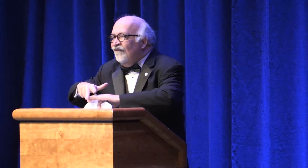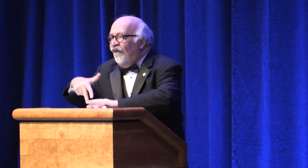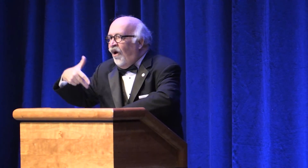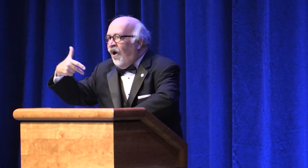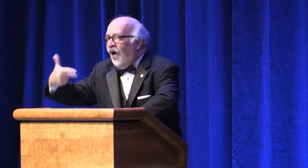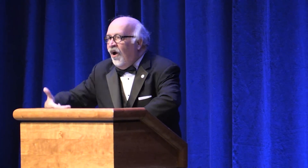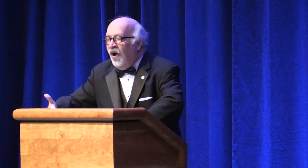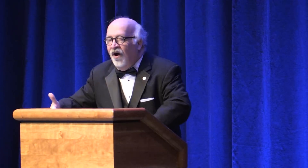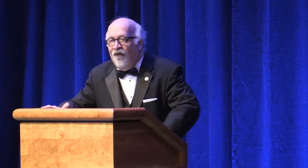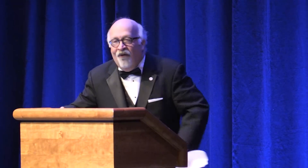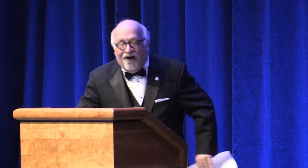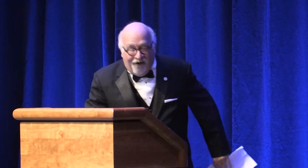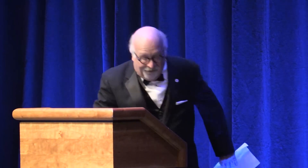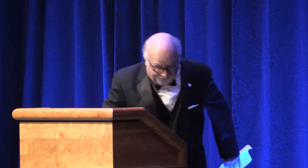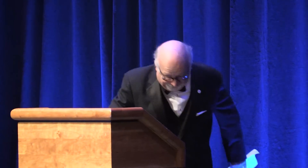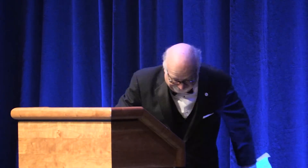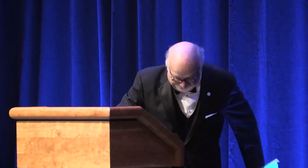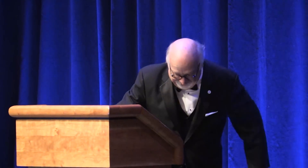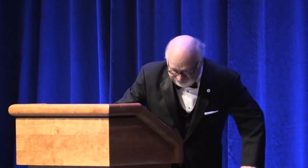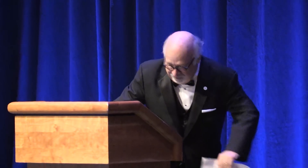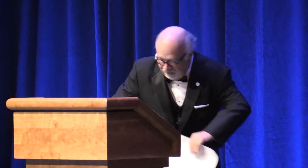Whew, glad I didn't fall after that one.